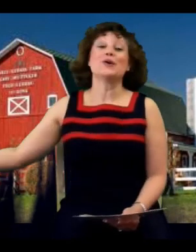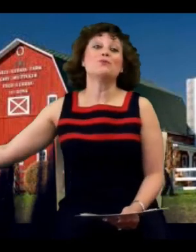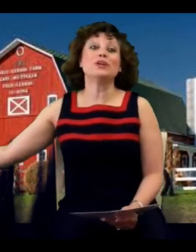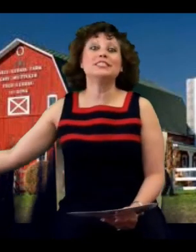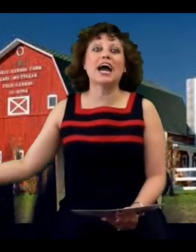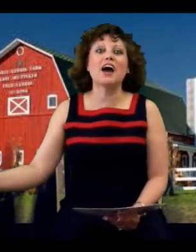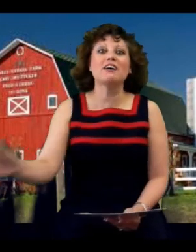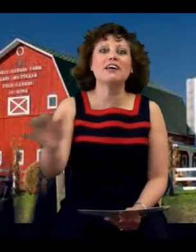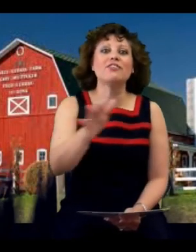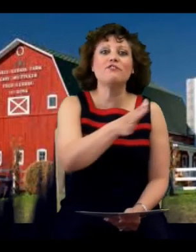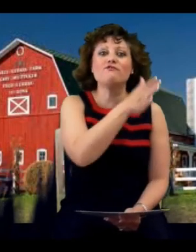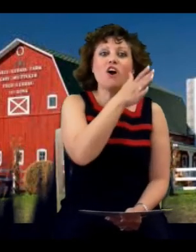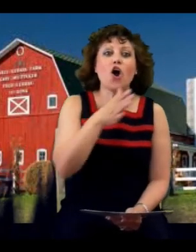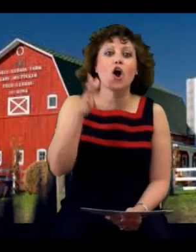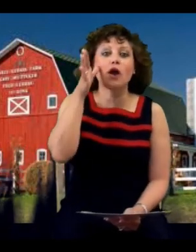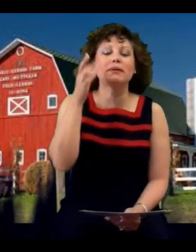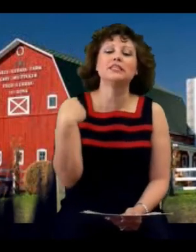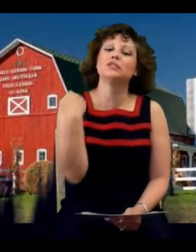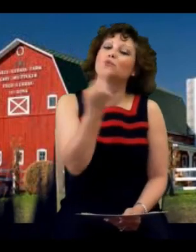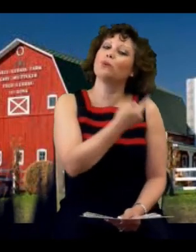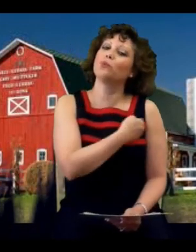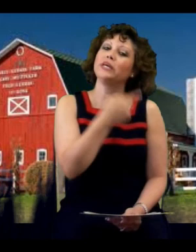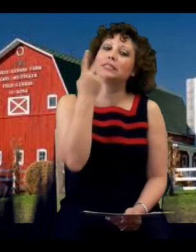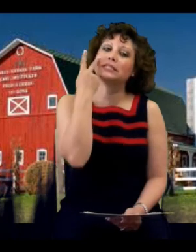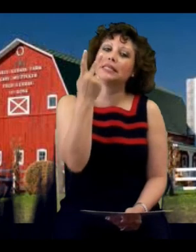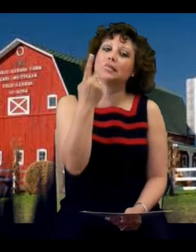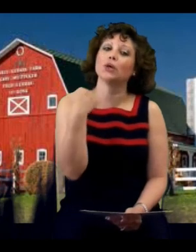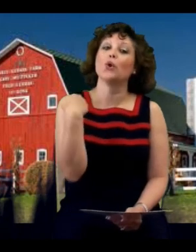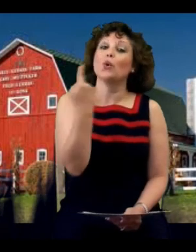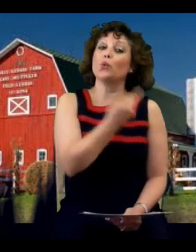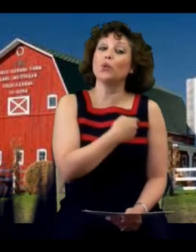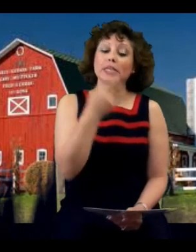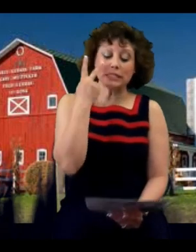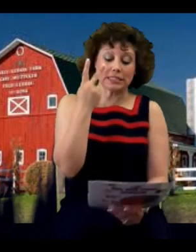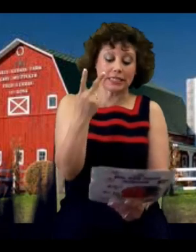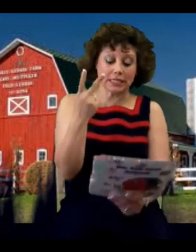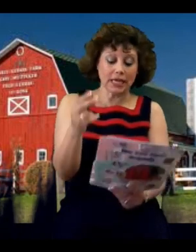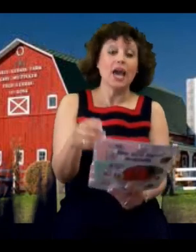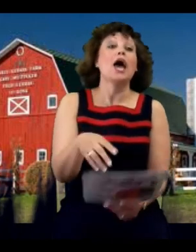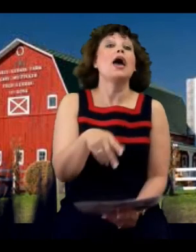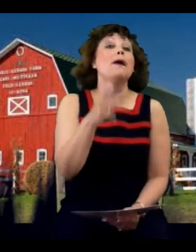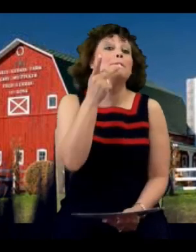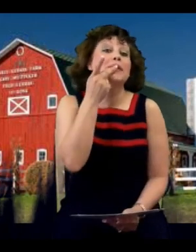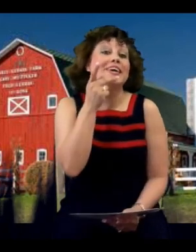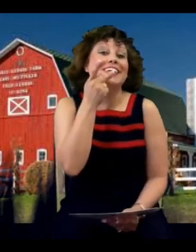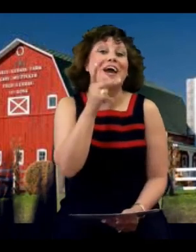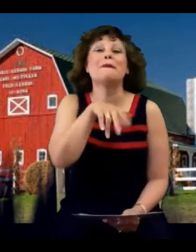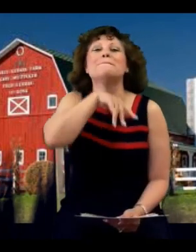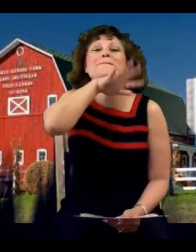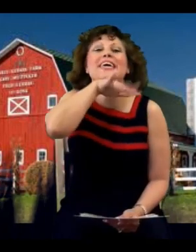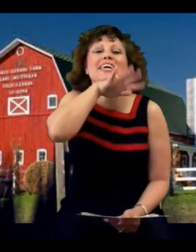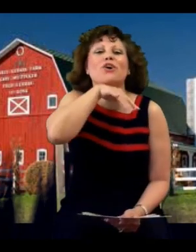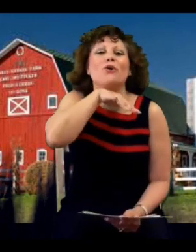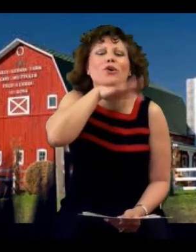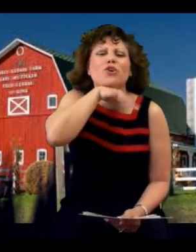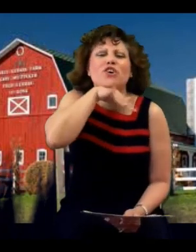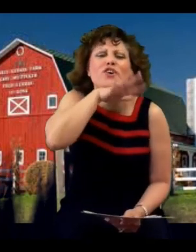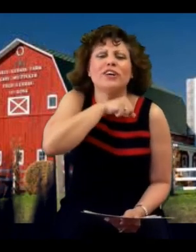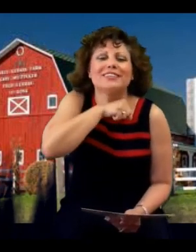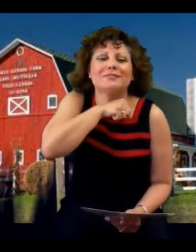We're down at the farm and this is what we see. We see a pink pig, oink, oink, oink, oink,